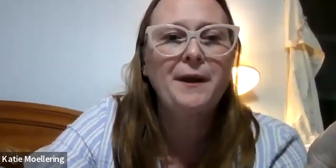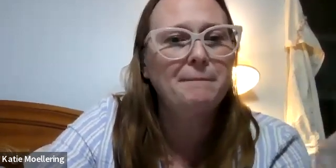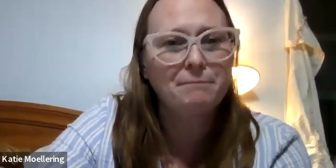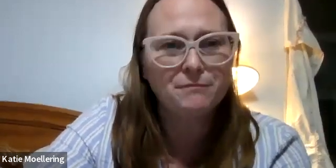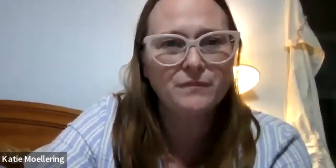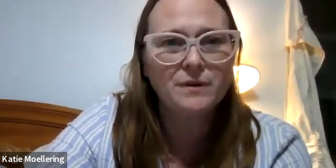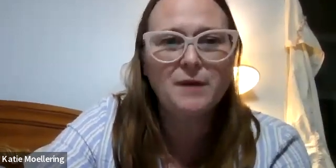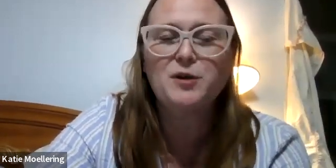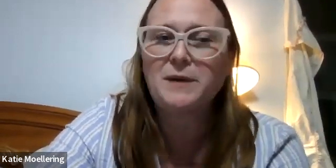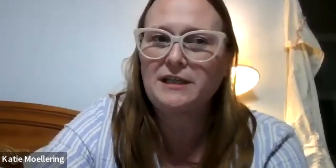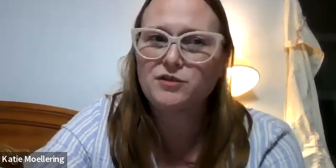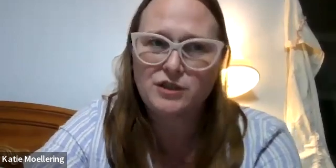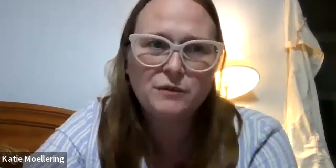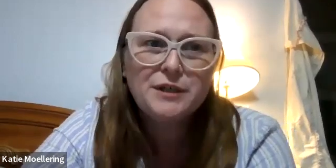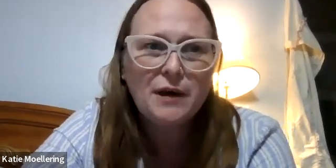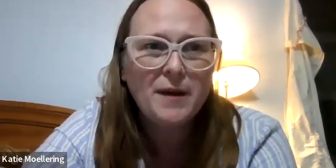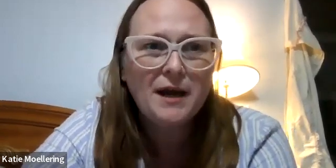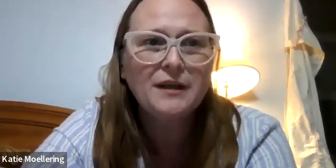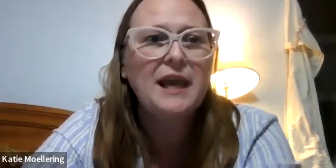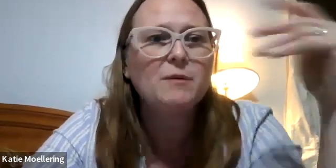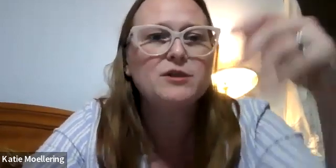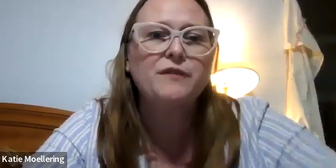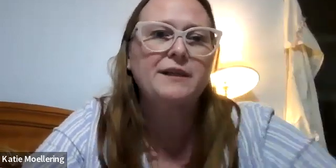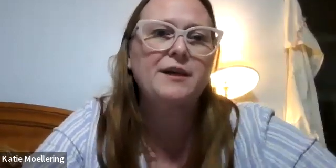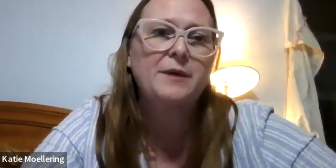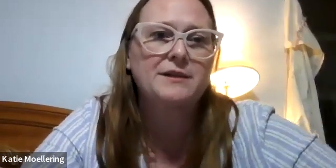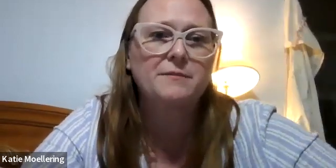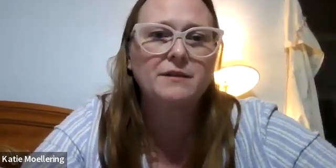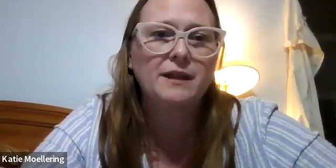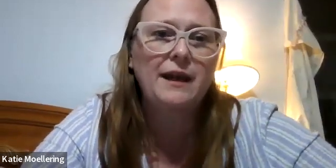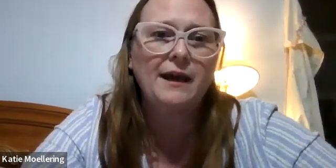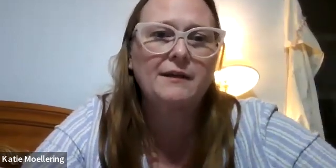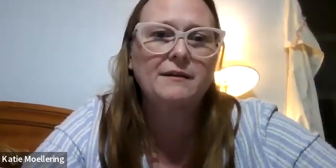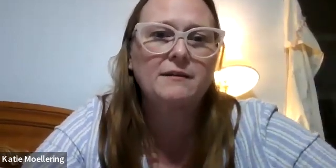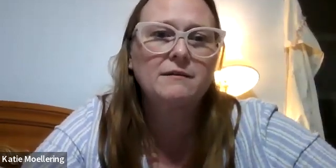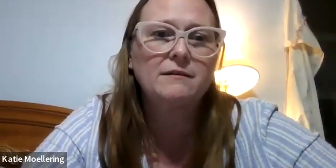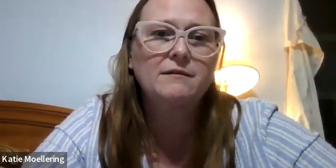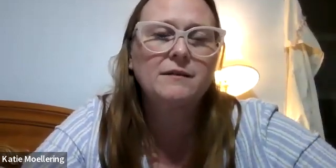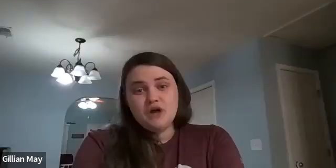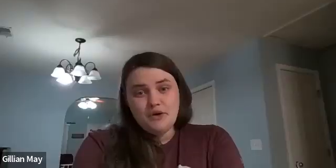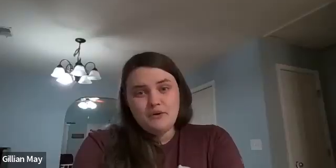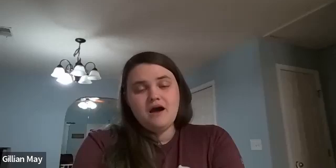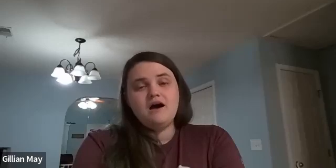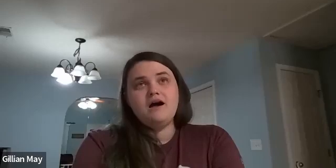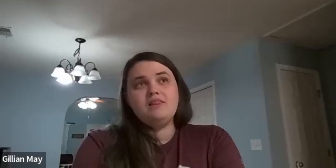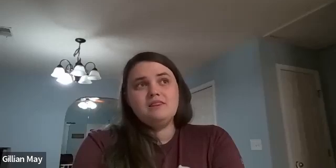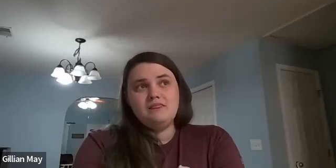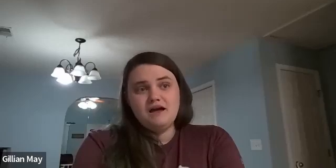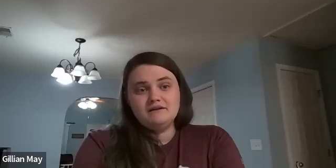that maybe your pediatrician would know about? Like, how would you find out about something like that? So we actually had